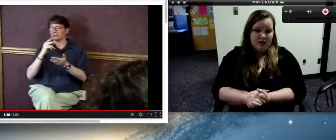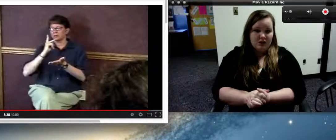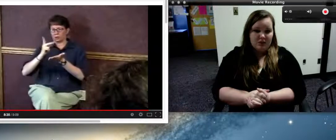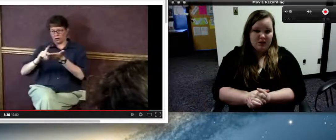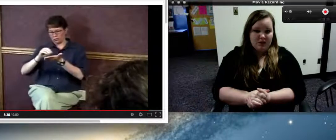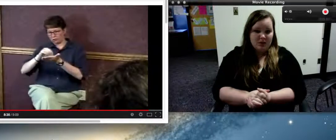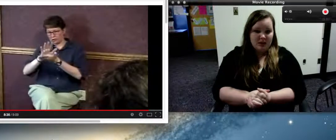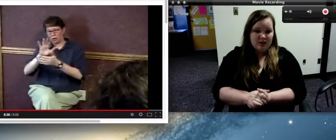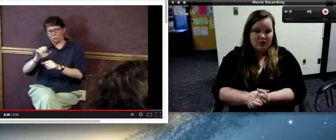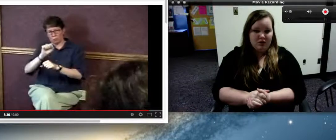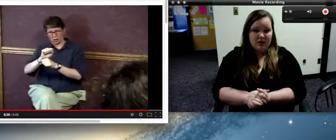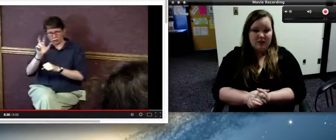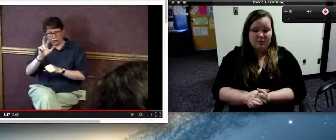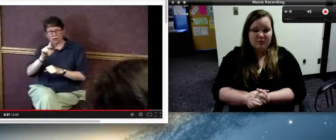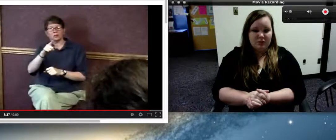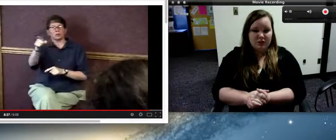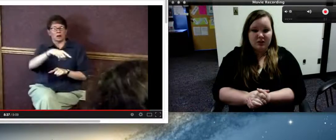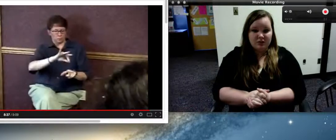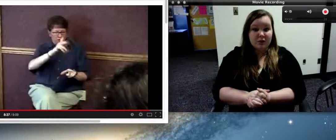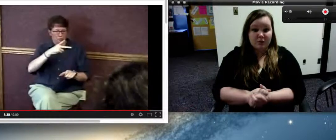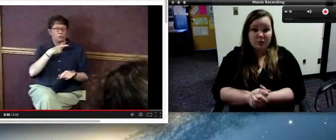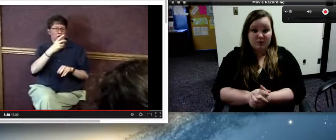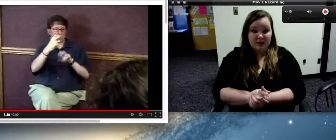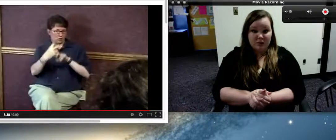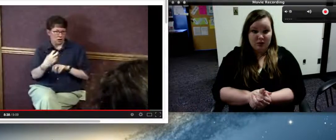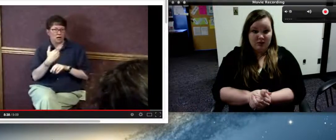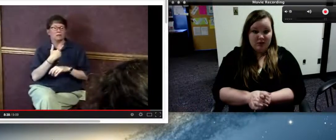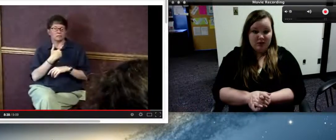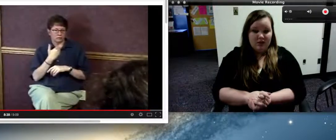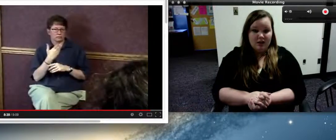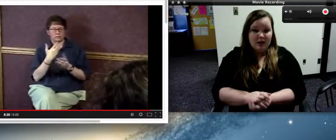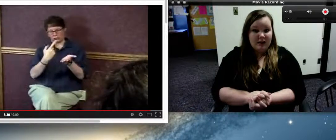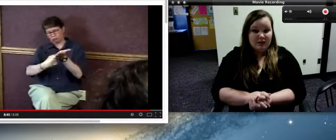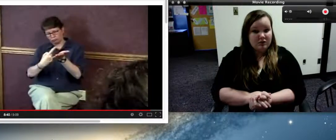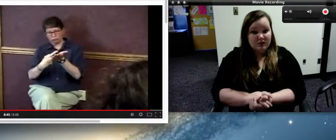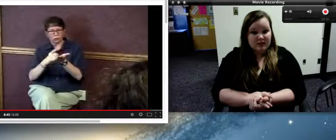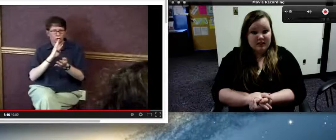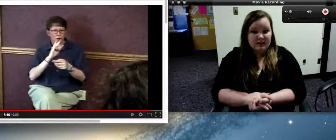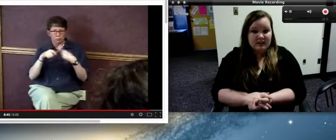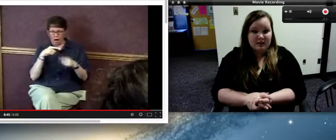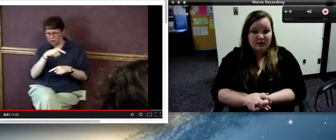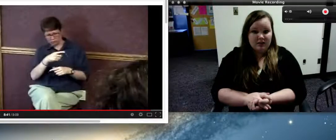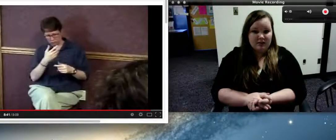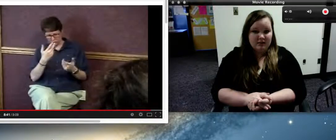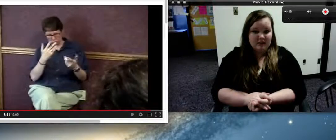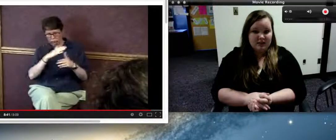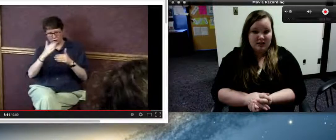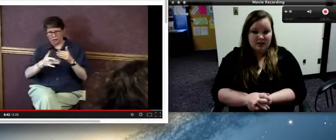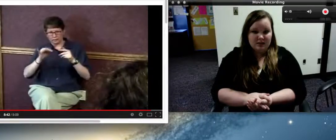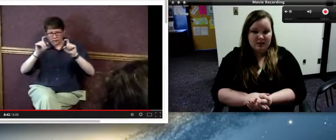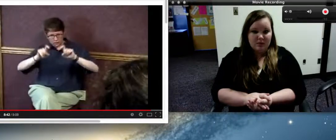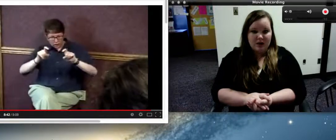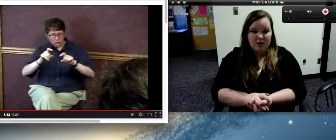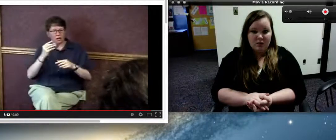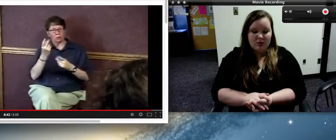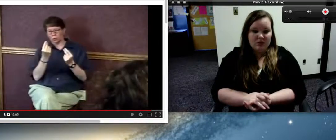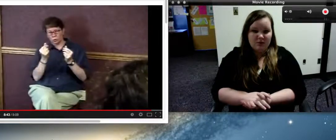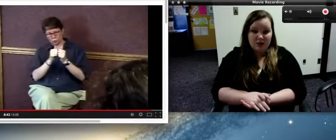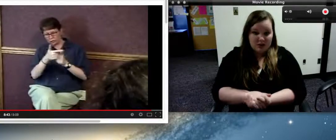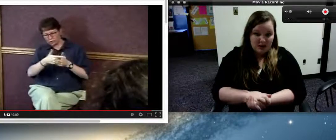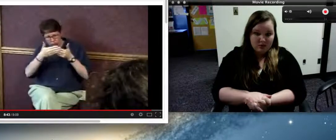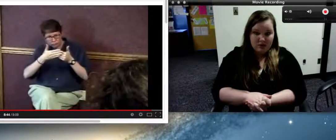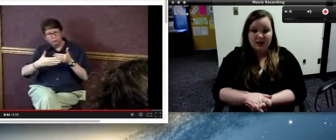Yeah, you can pick him up then. I'll go ahead and put you down for an appointment at 3. And the two of us can sit down and discuss about what